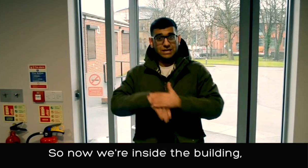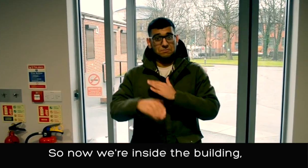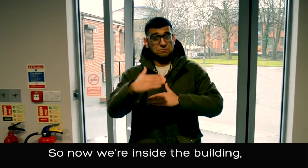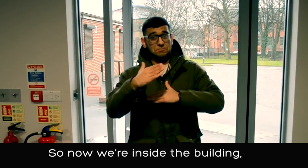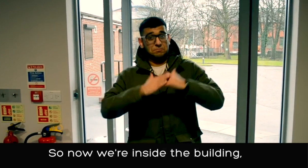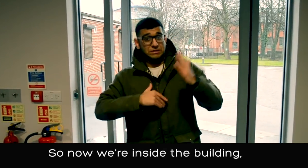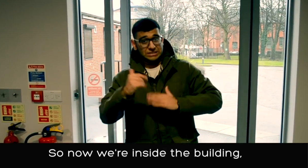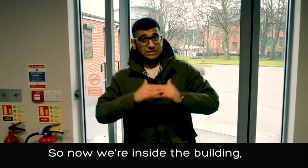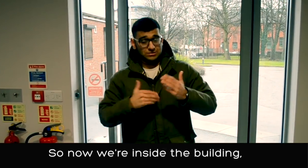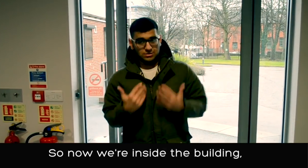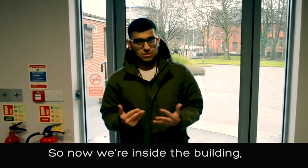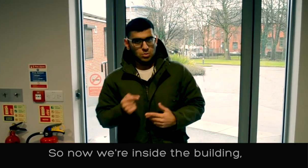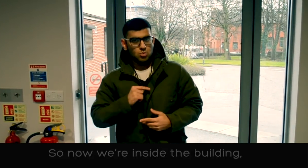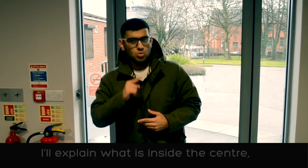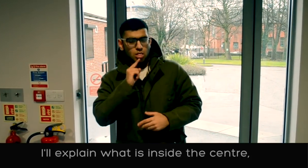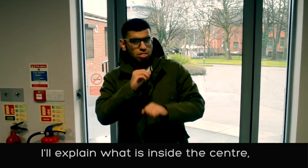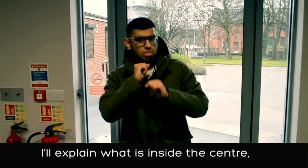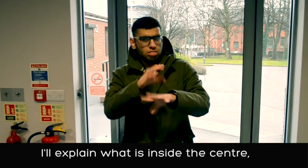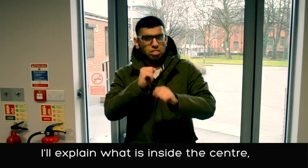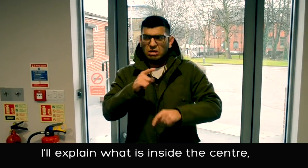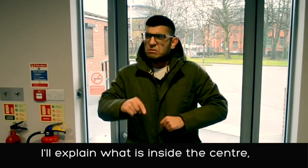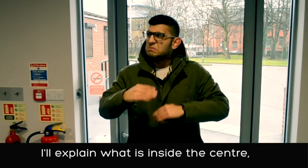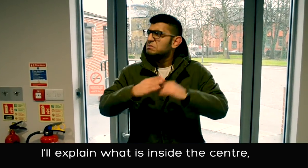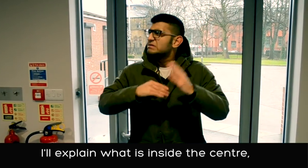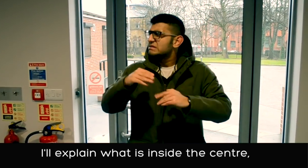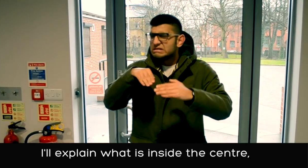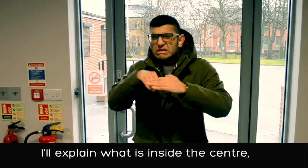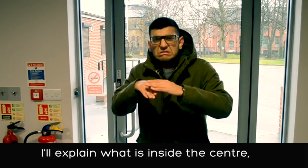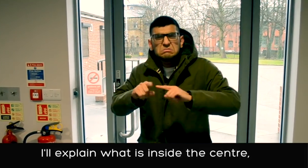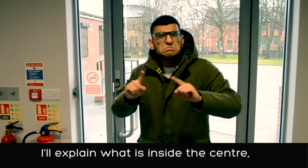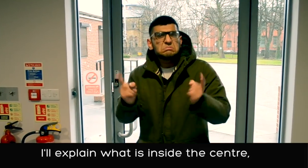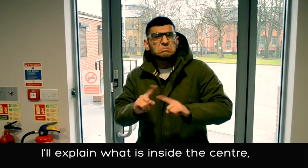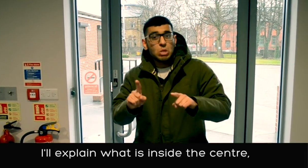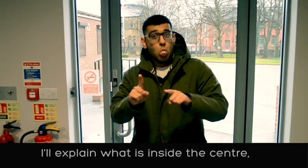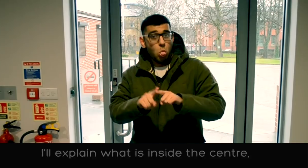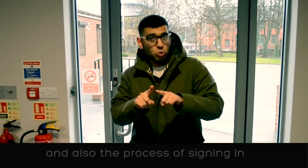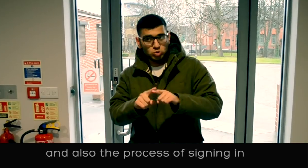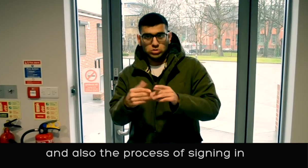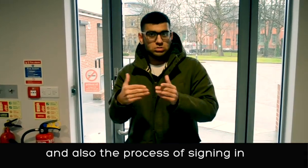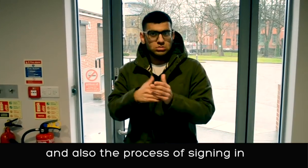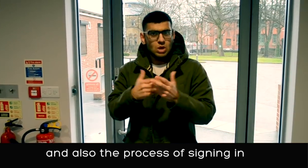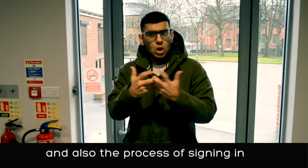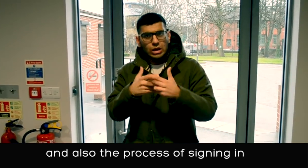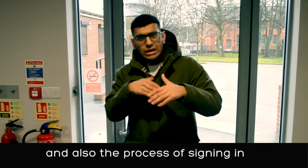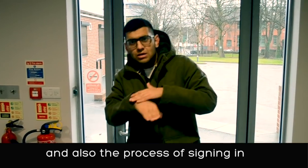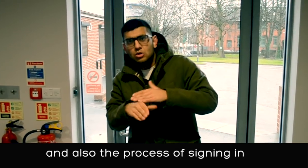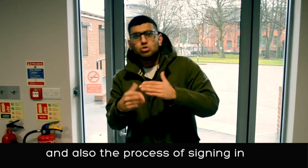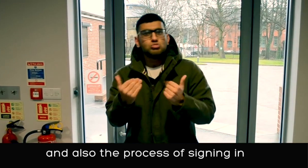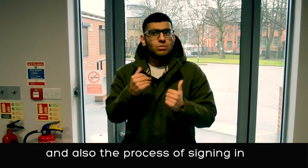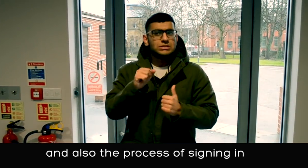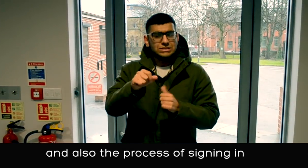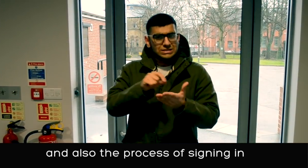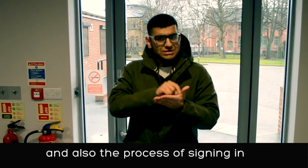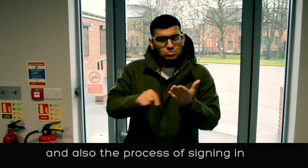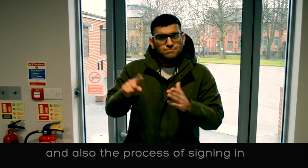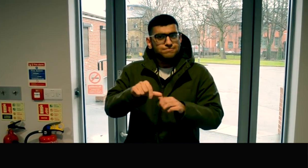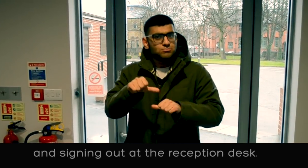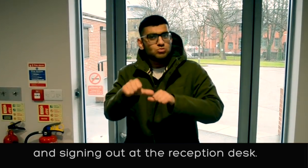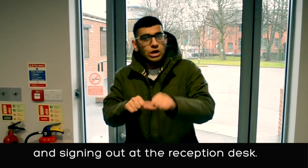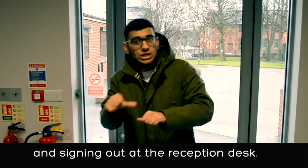So now we're inside the building. I'll explain what's inside the centre and also the process of signing in and signing out at the reception